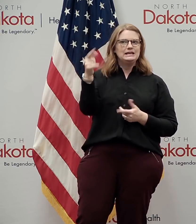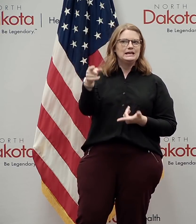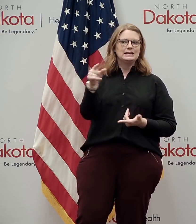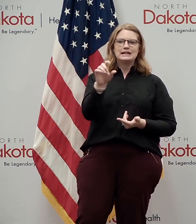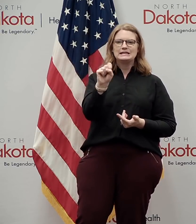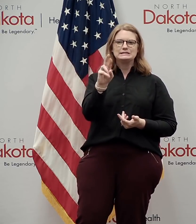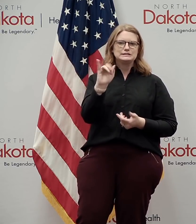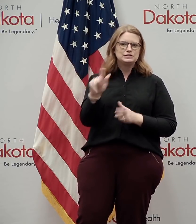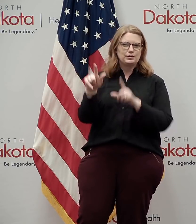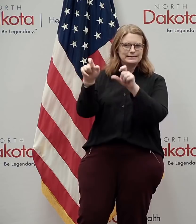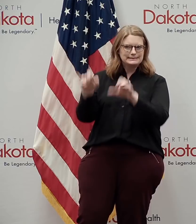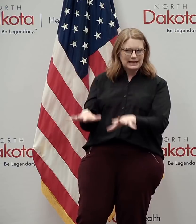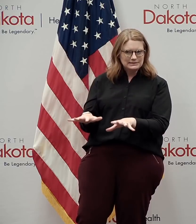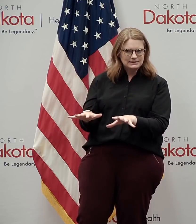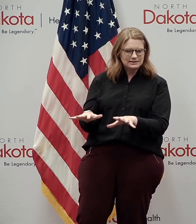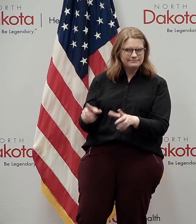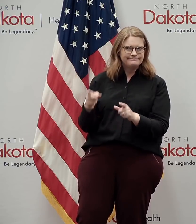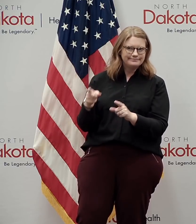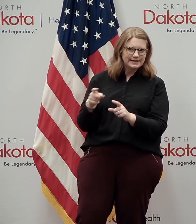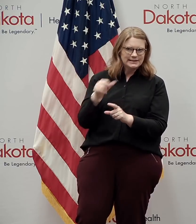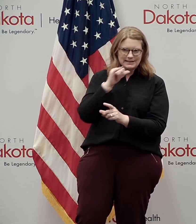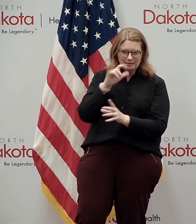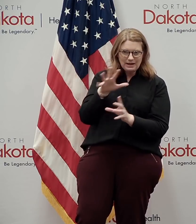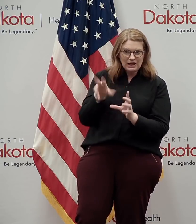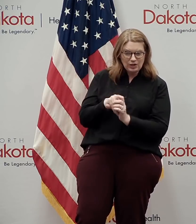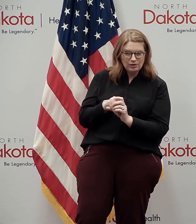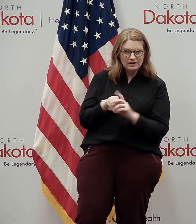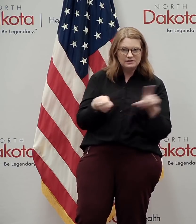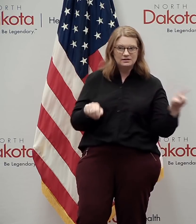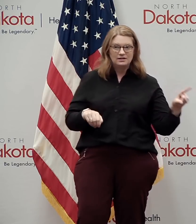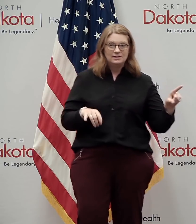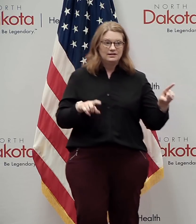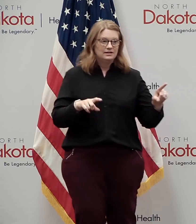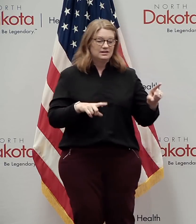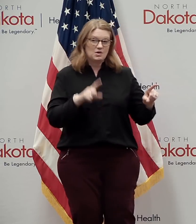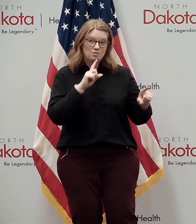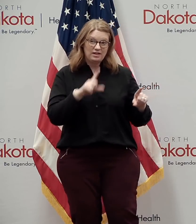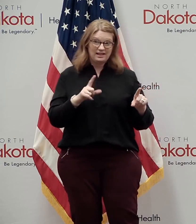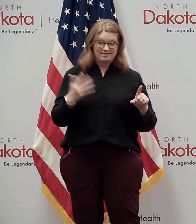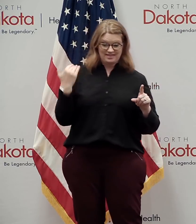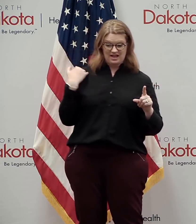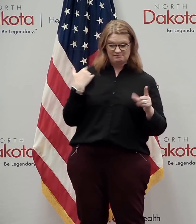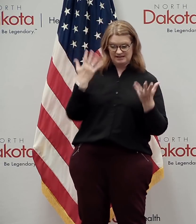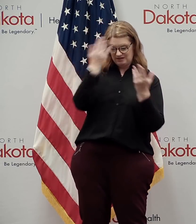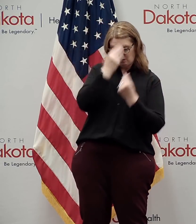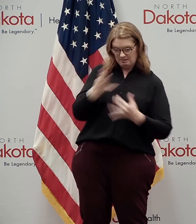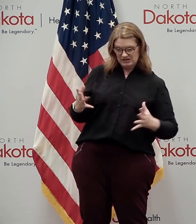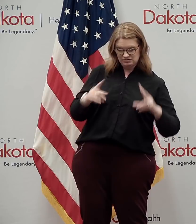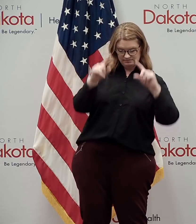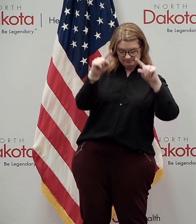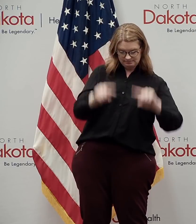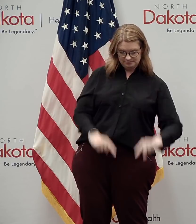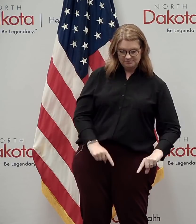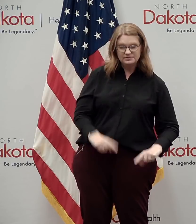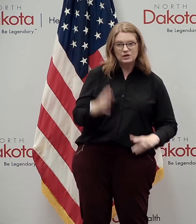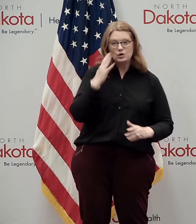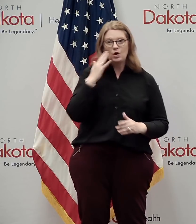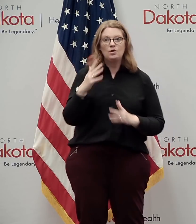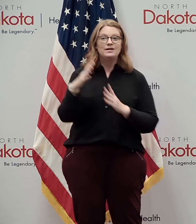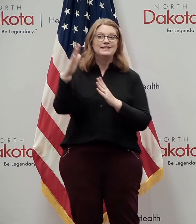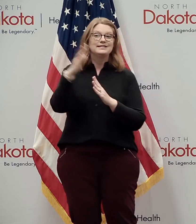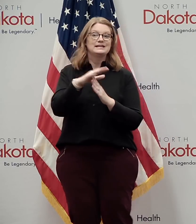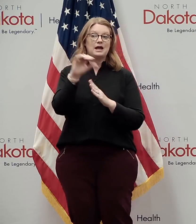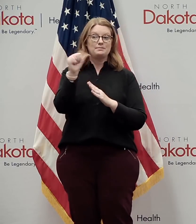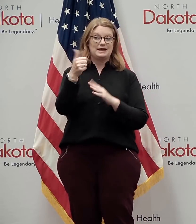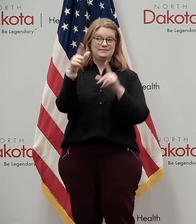serial testing shouldn't be counted. And again, when we dug into that list we've used before of here's the top 10 in terms of testing per